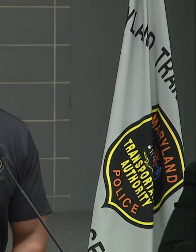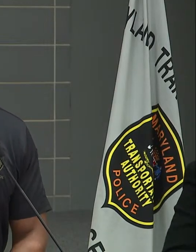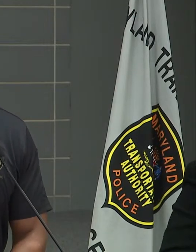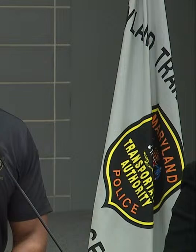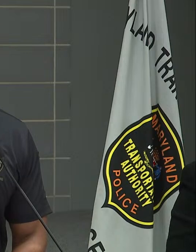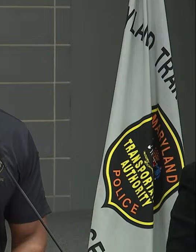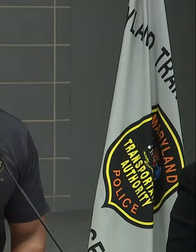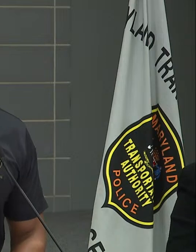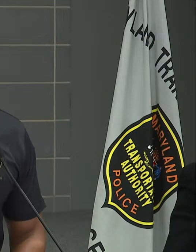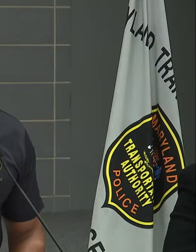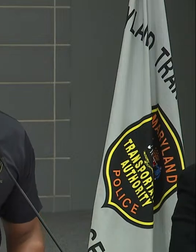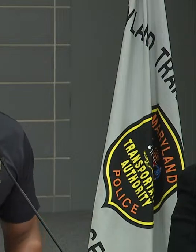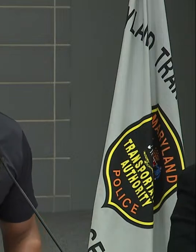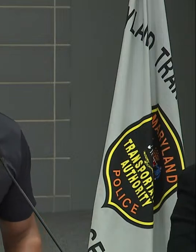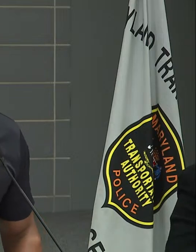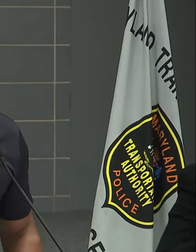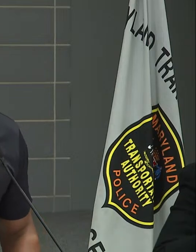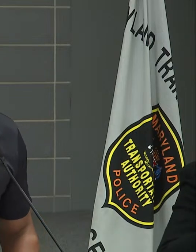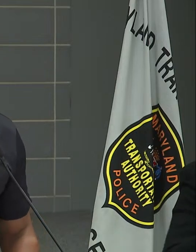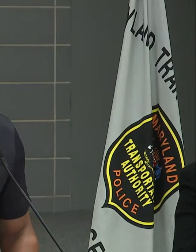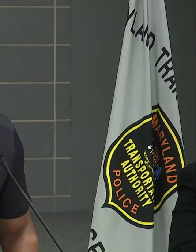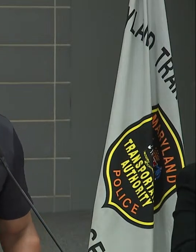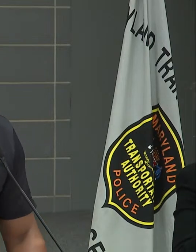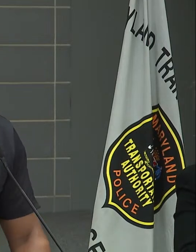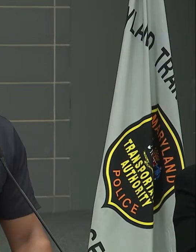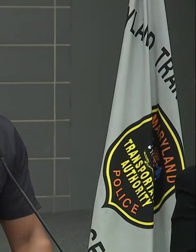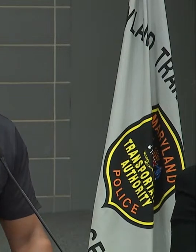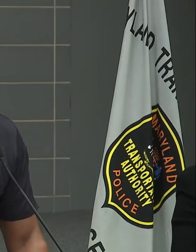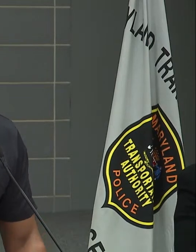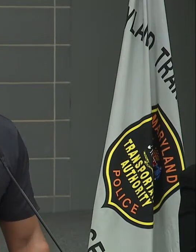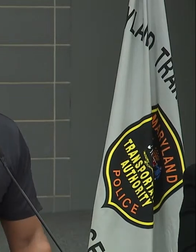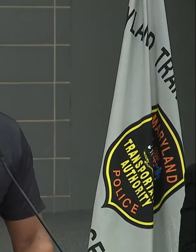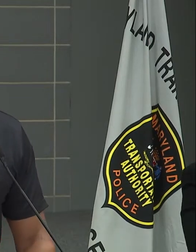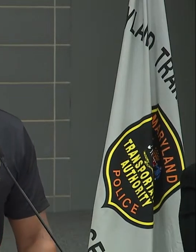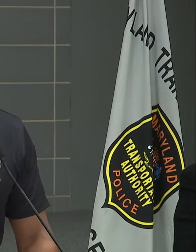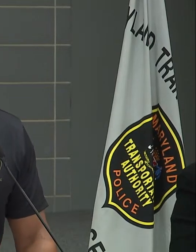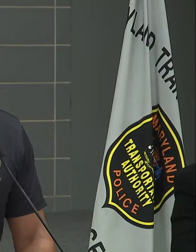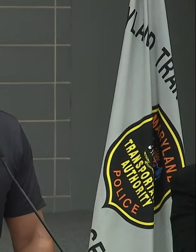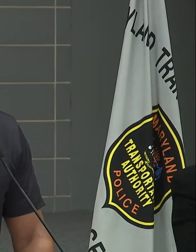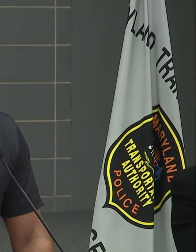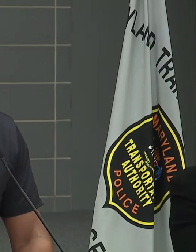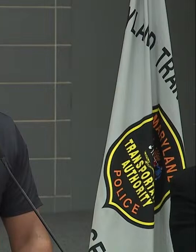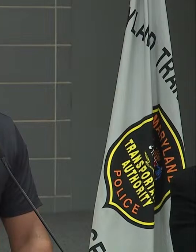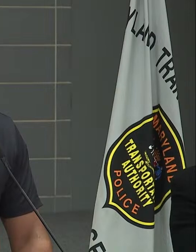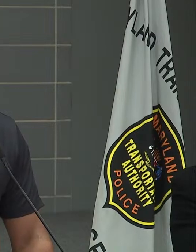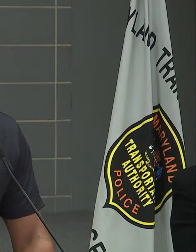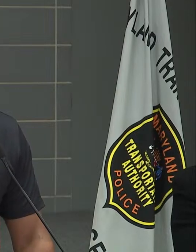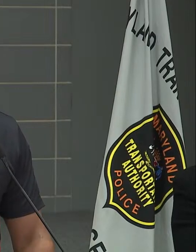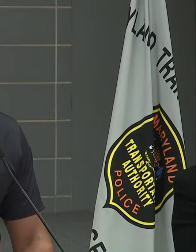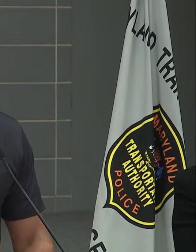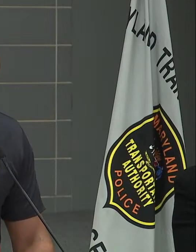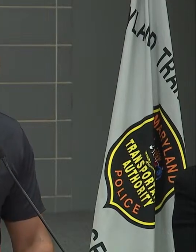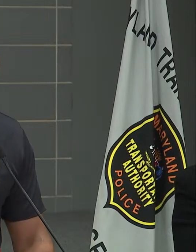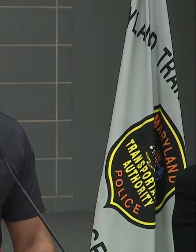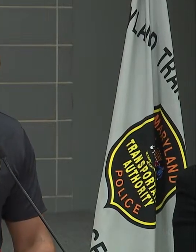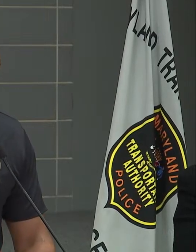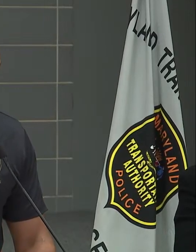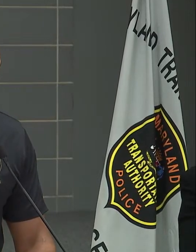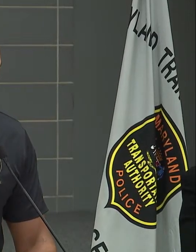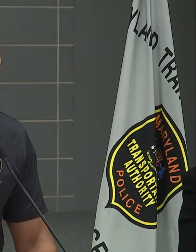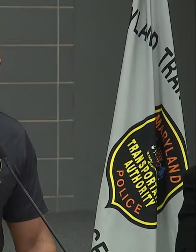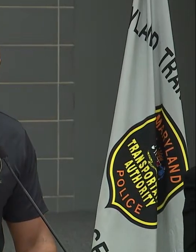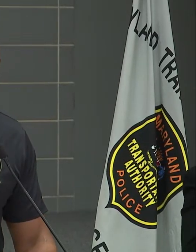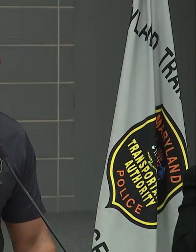bombing. And he was talking about the response that they had in Oklahoma and how he was proud of the fact that